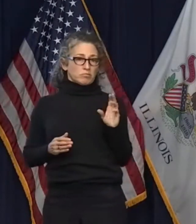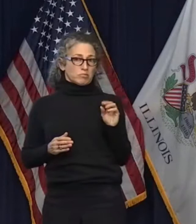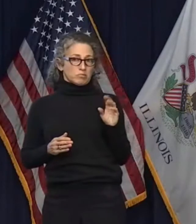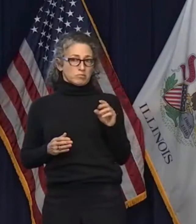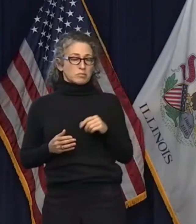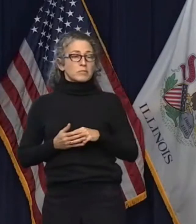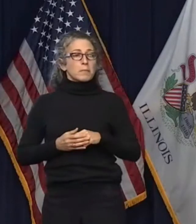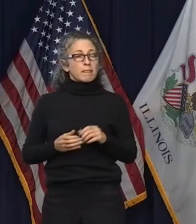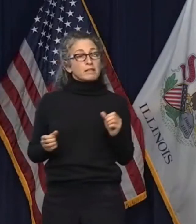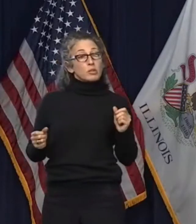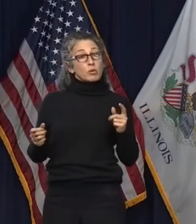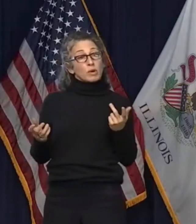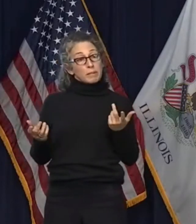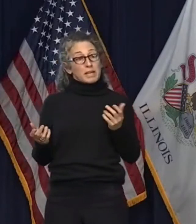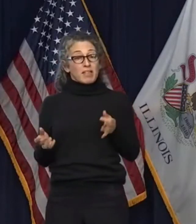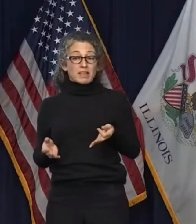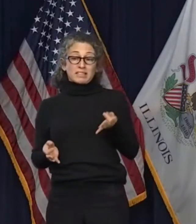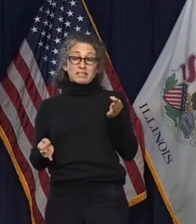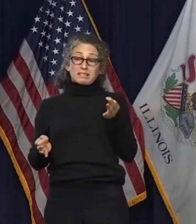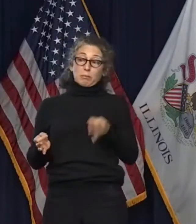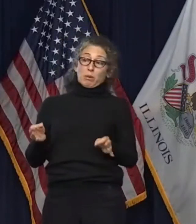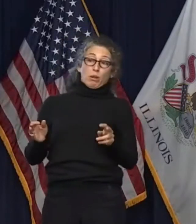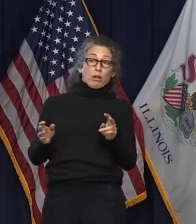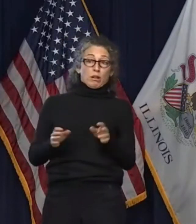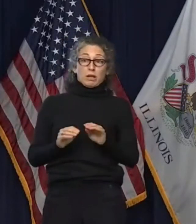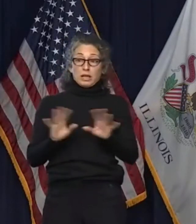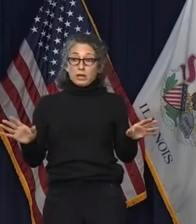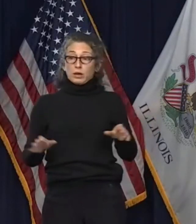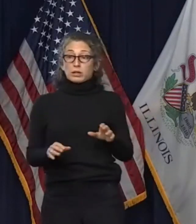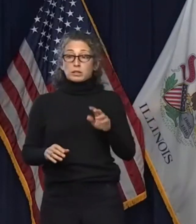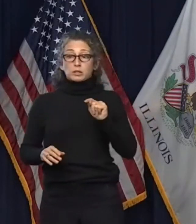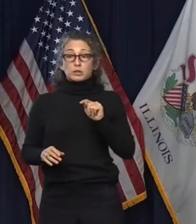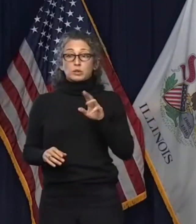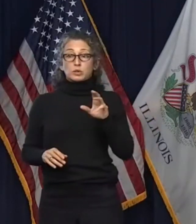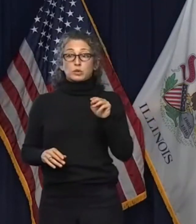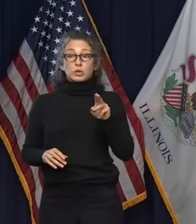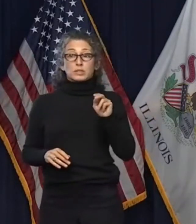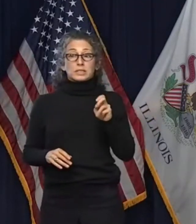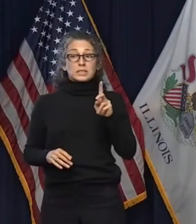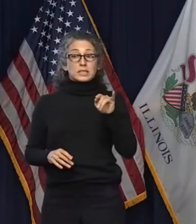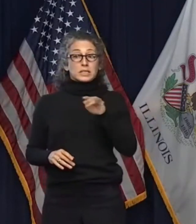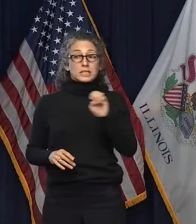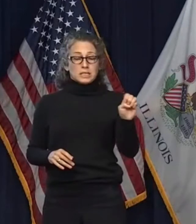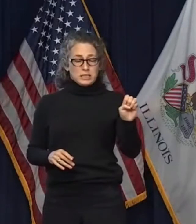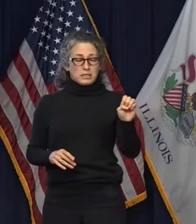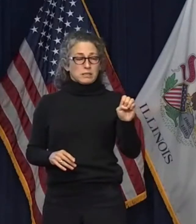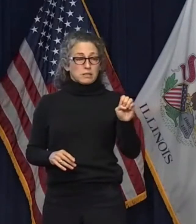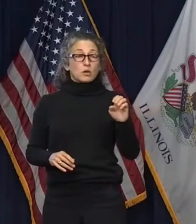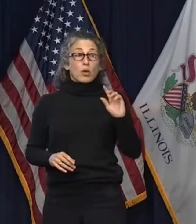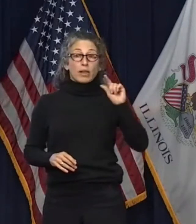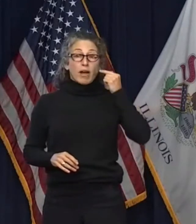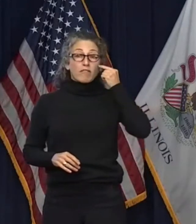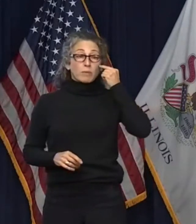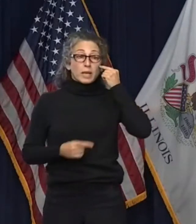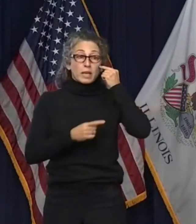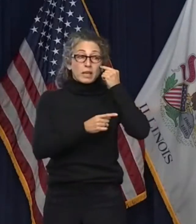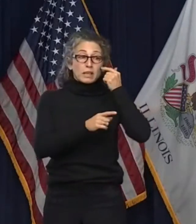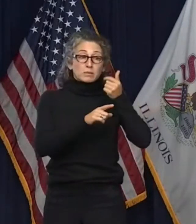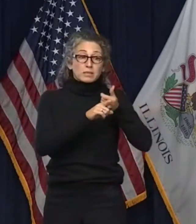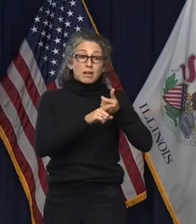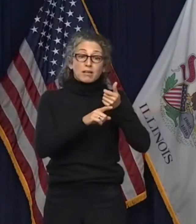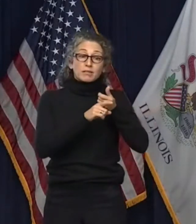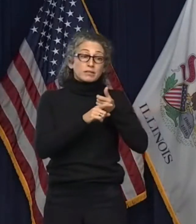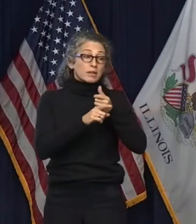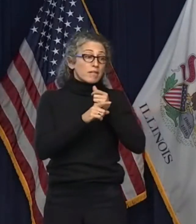Tuskegee syphilis experiment, but that's just one example. There are many examples where government has done wrong